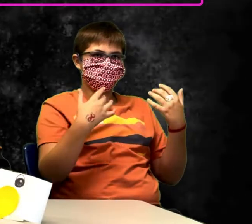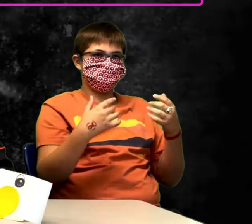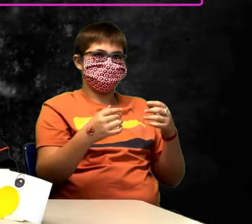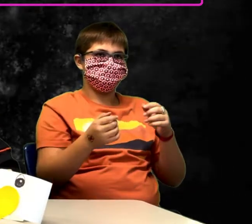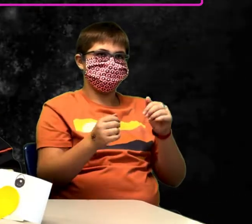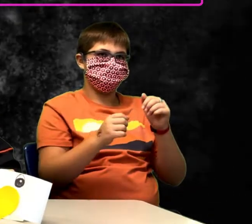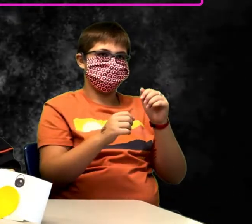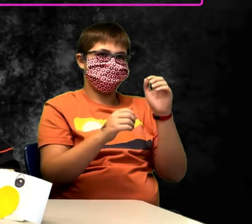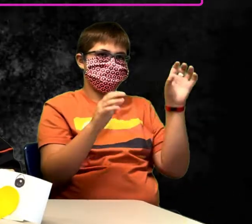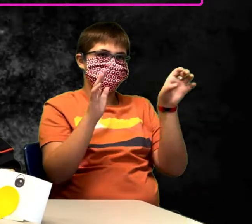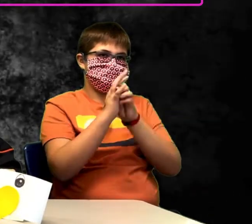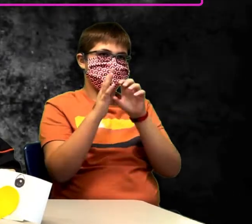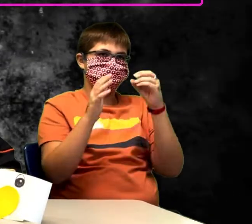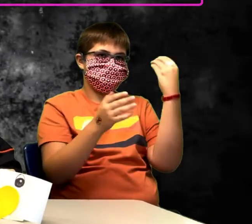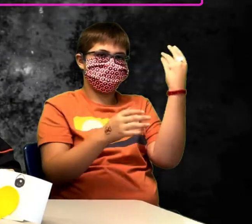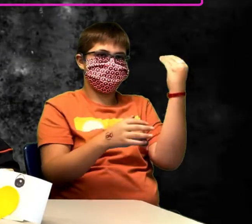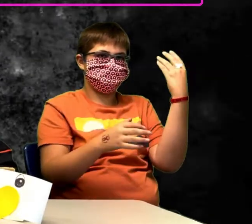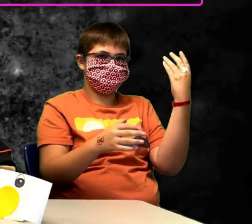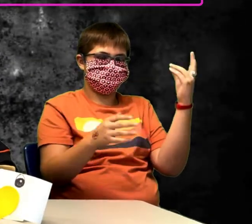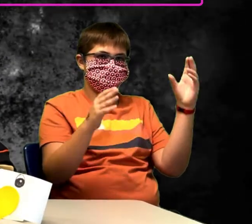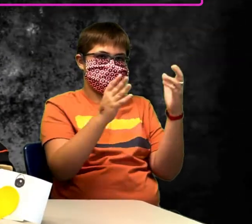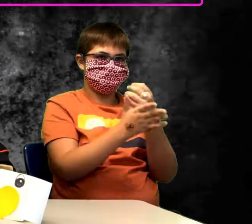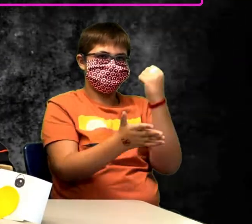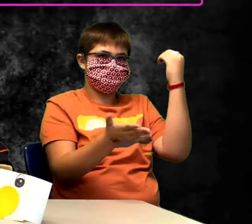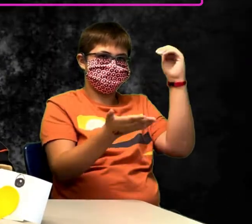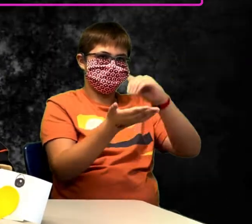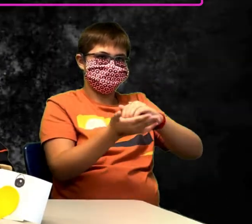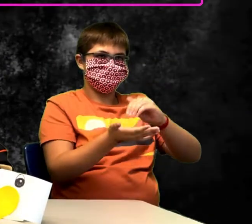Picture Makeup Day is now